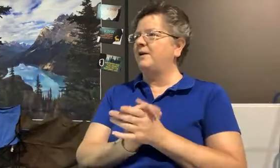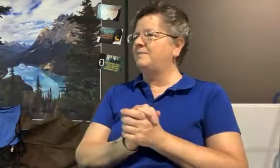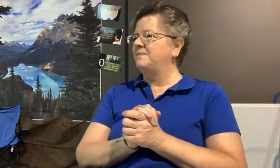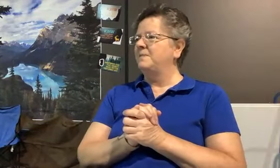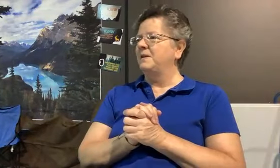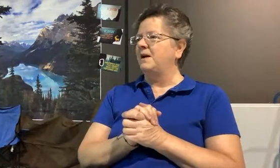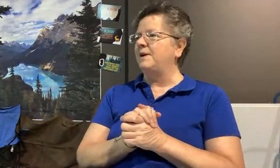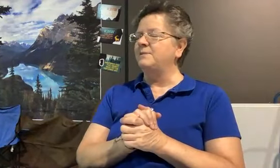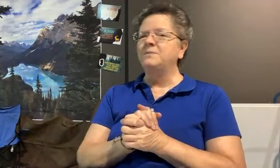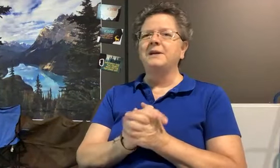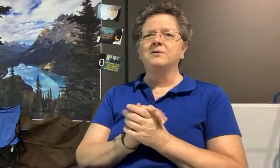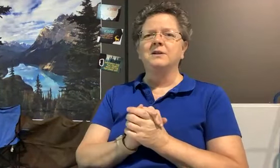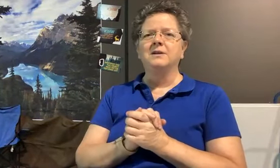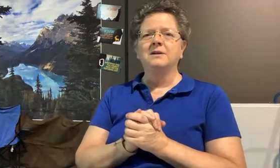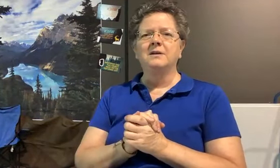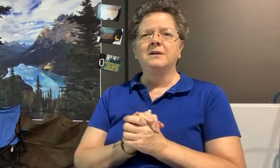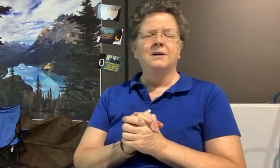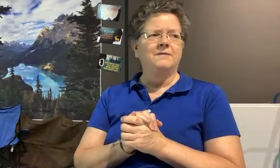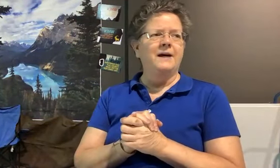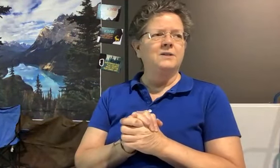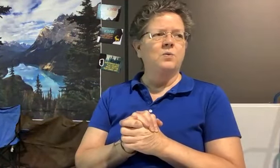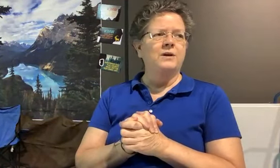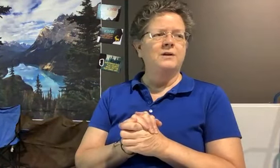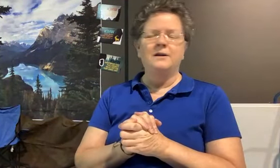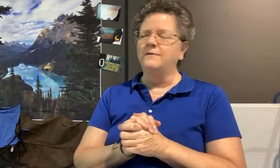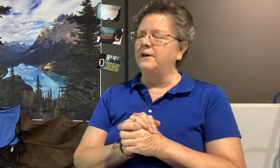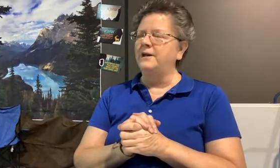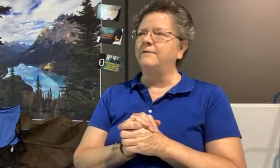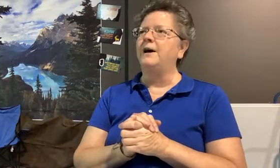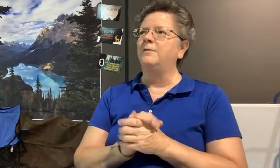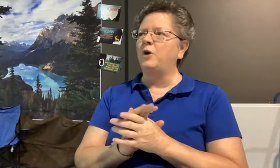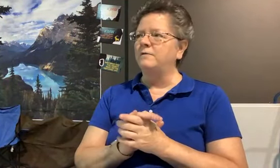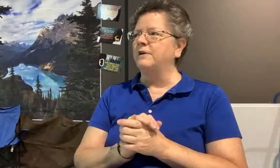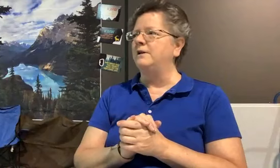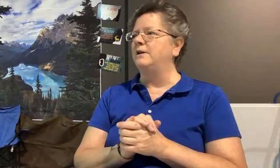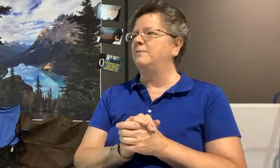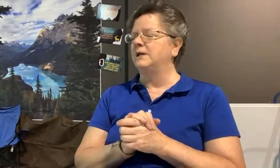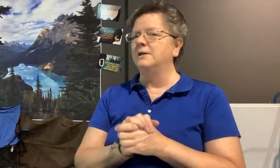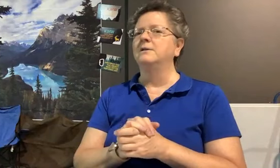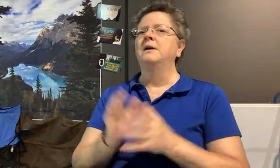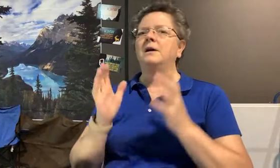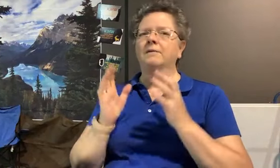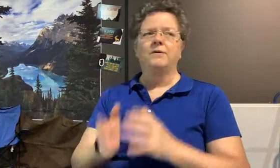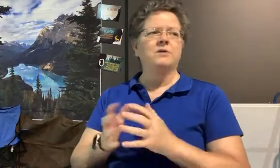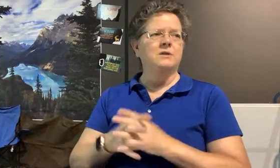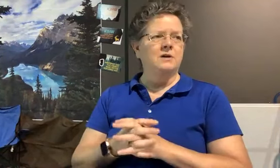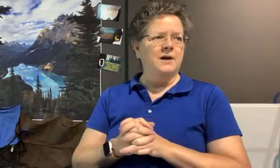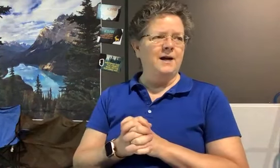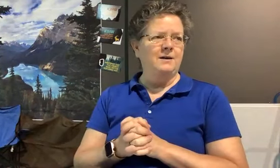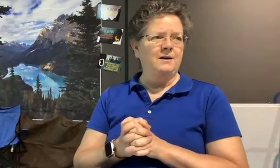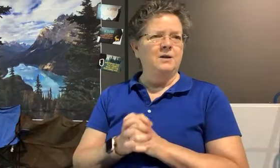crime, I'm happy to be guilty. If that's what, if I am unfriended because I'm focused on God,